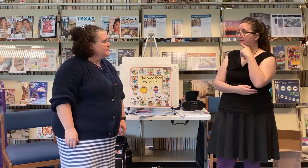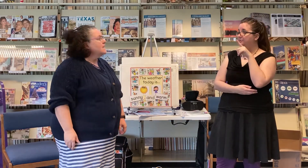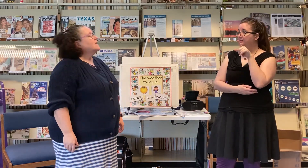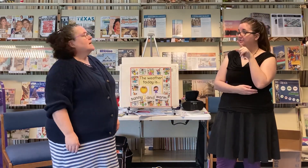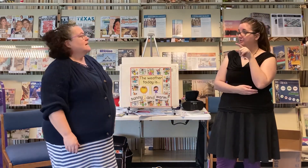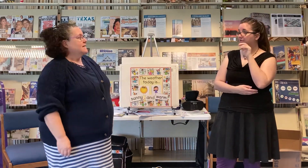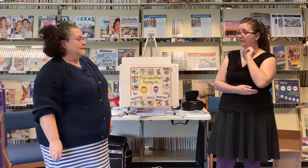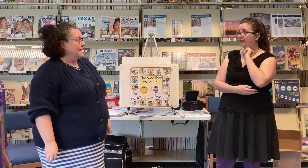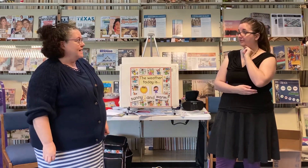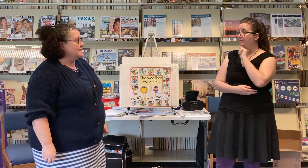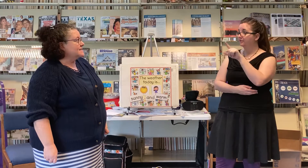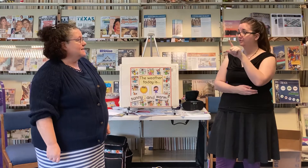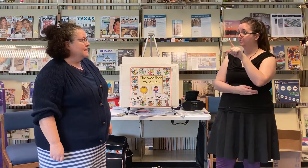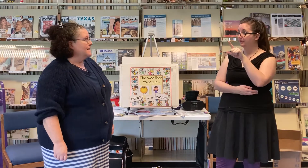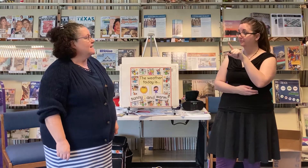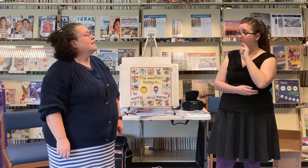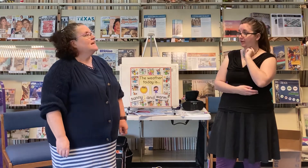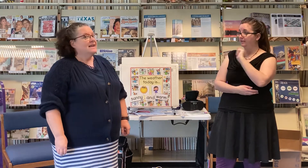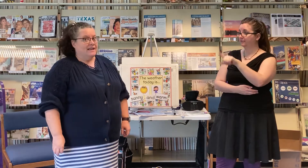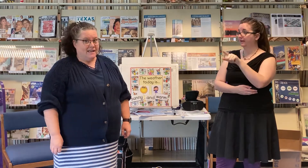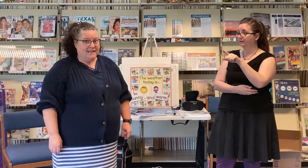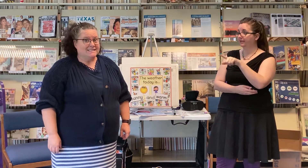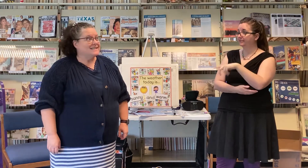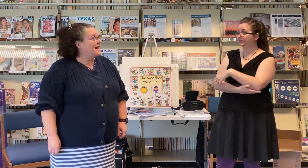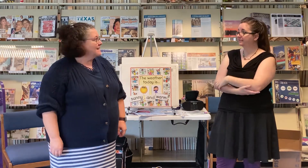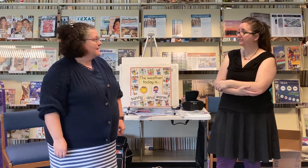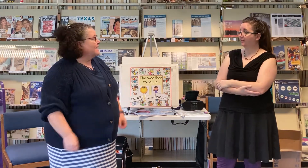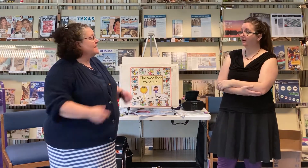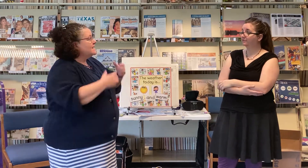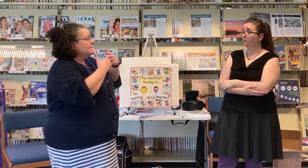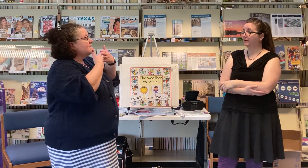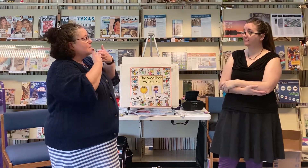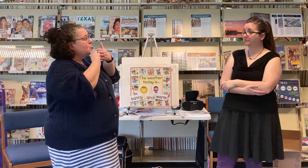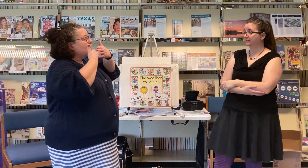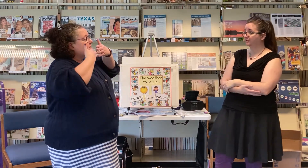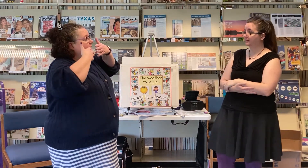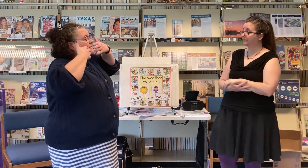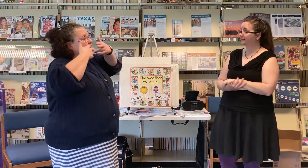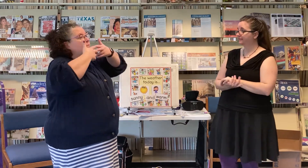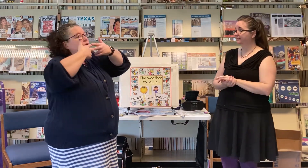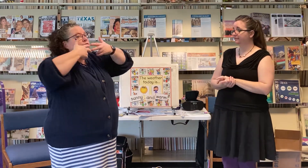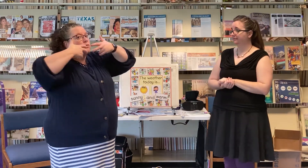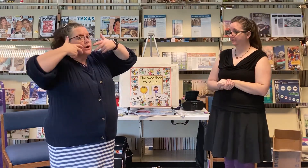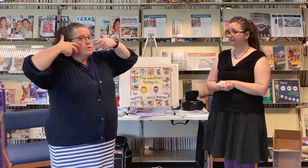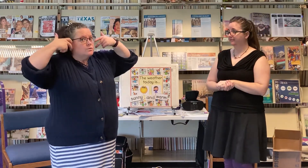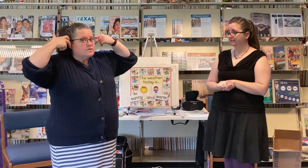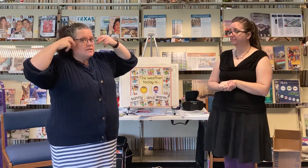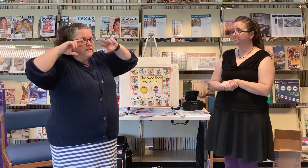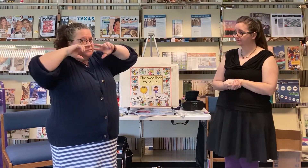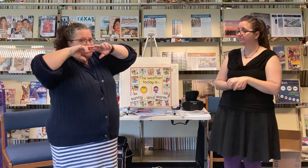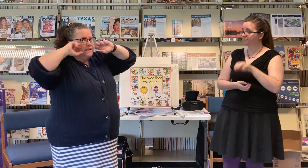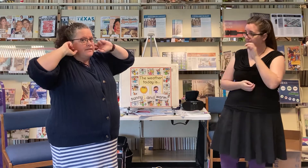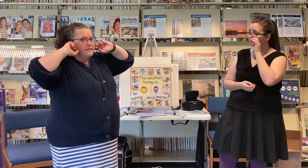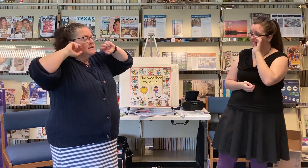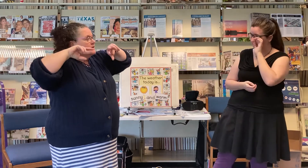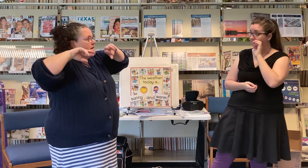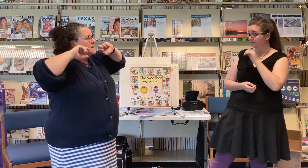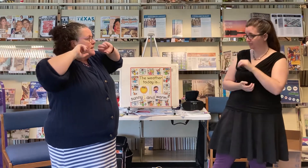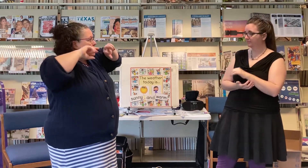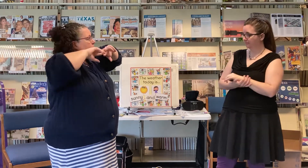lose a tooth, they have another tooth that comes right in, right behind. Exactly. It, so they and don't they, some sharks have a couple of rows of teeth. I mean, like great